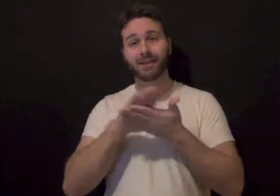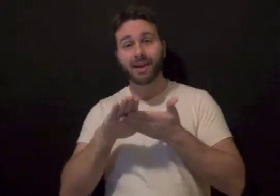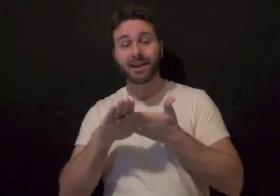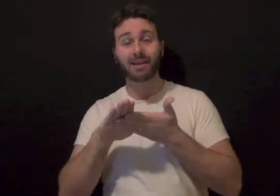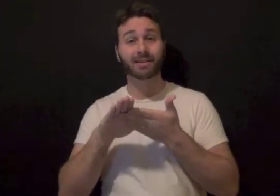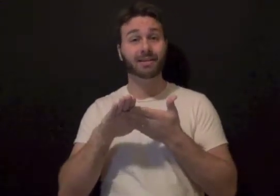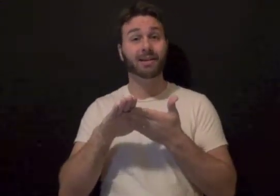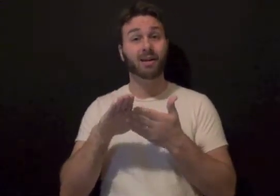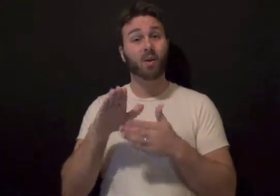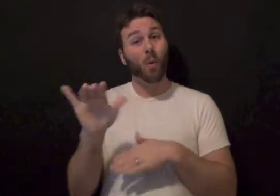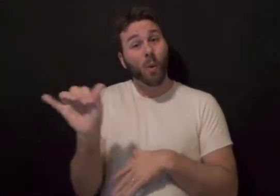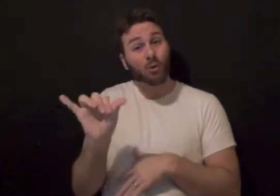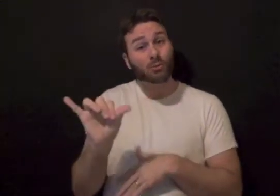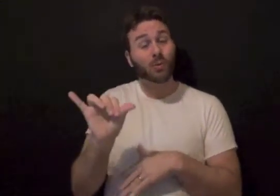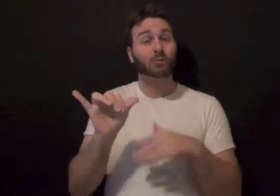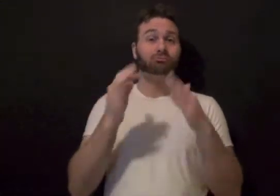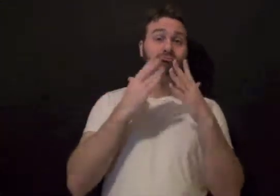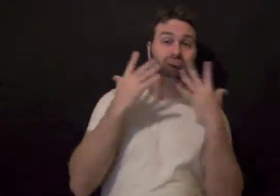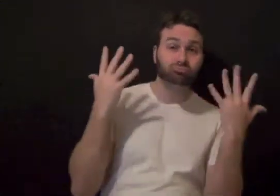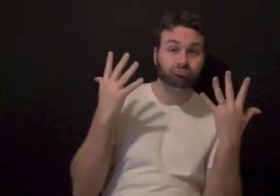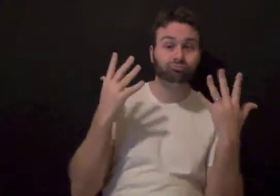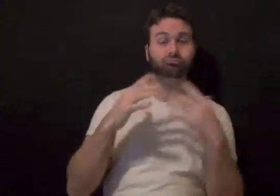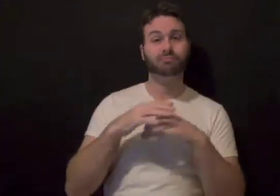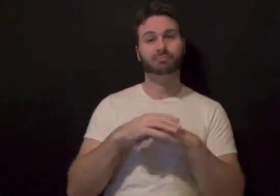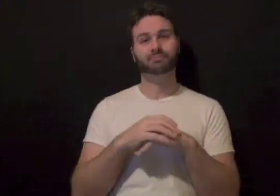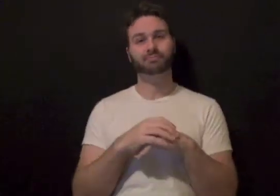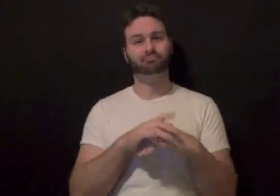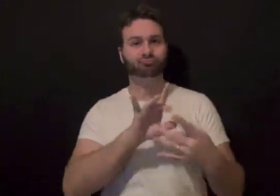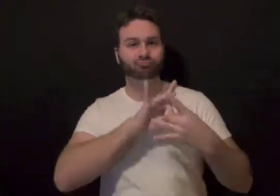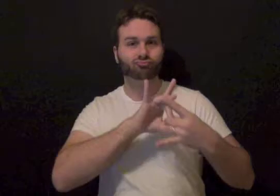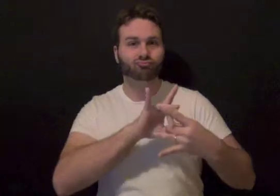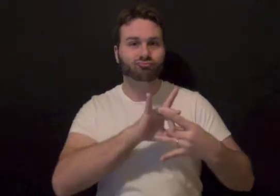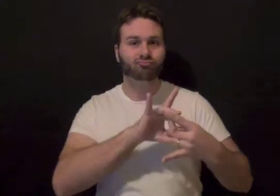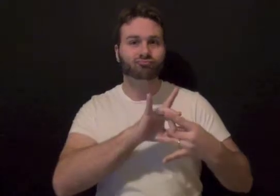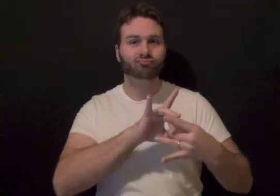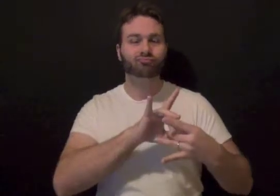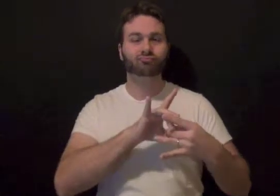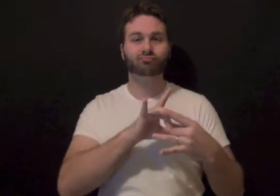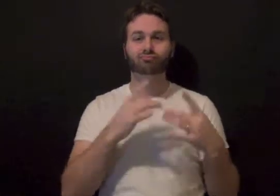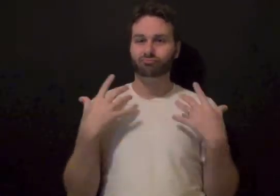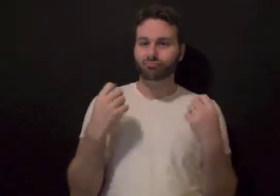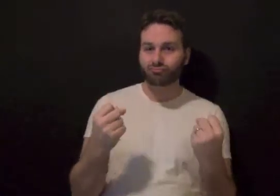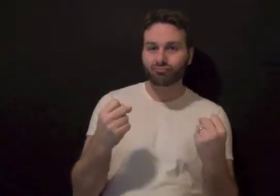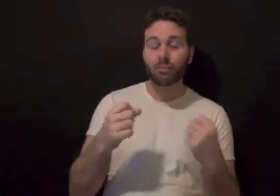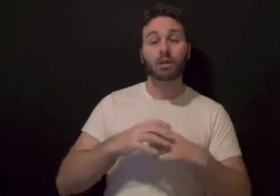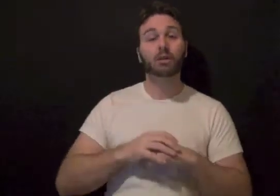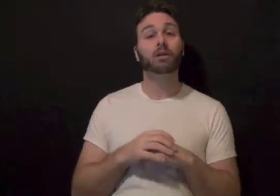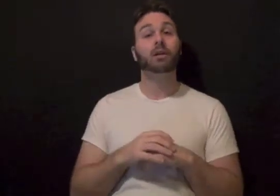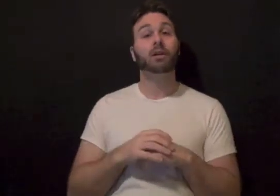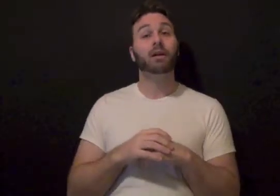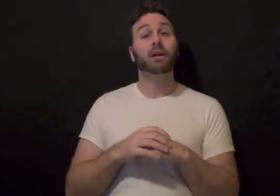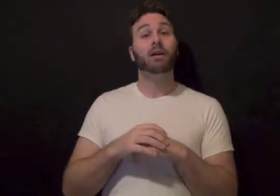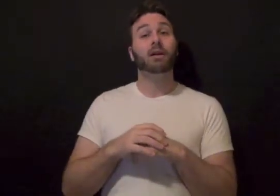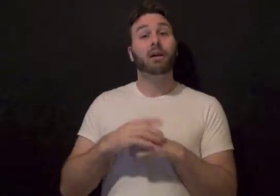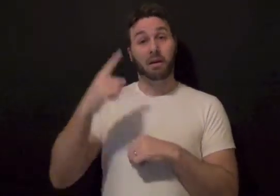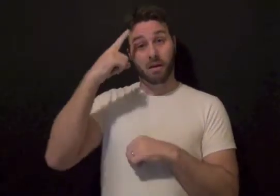and considerate in our relationships with others. This is the same mind that we depend upon to be focused,